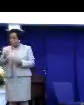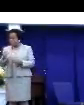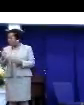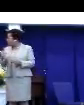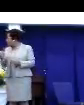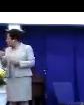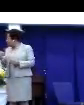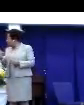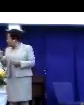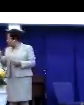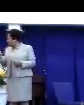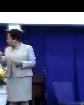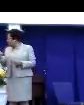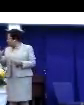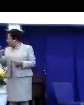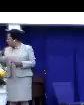Y'all help me?